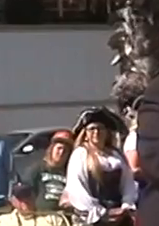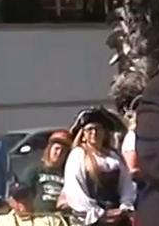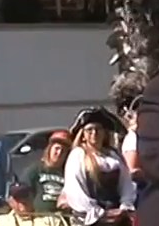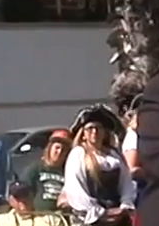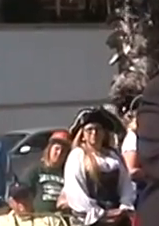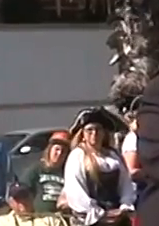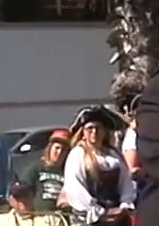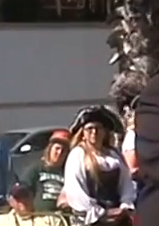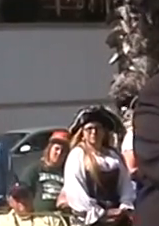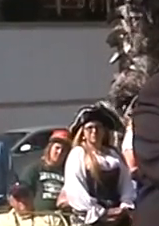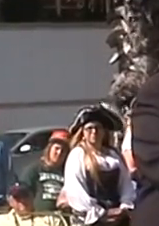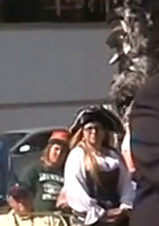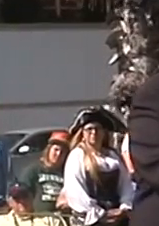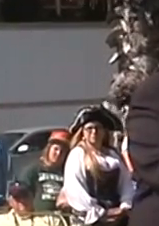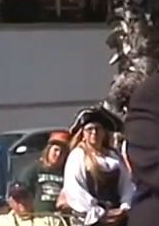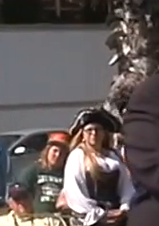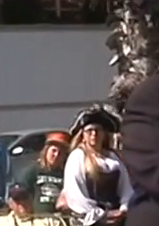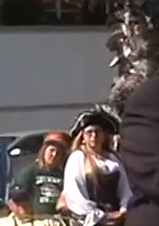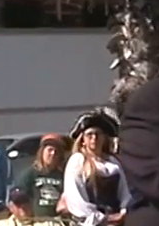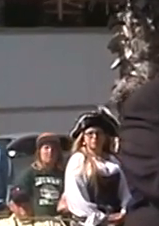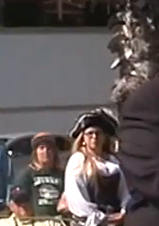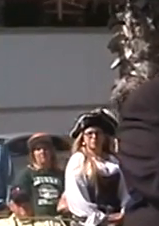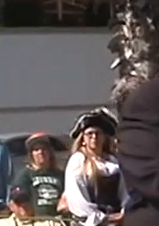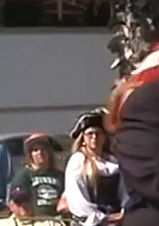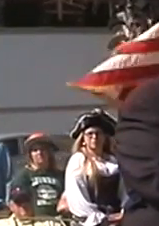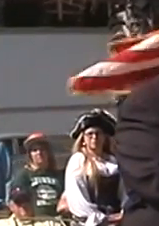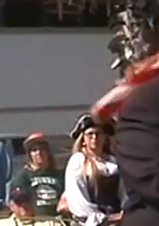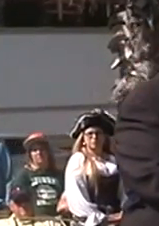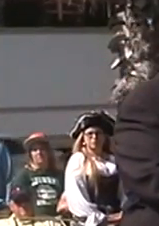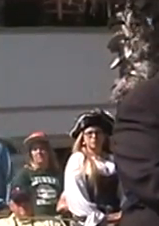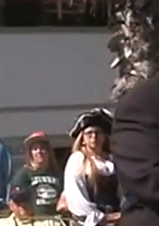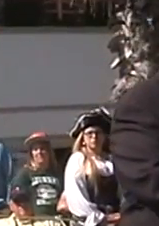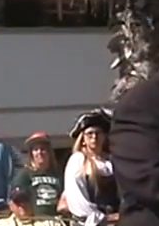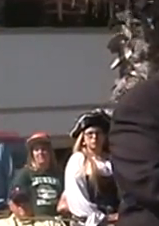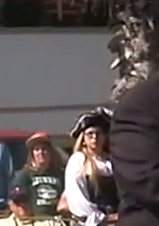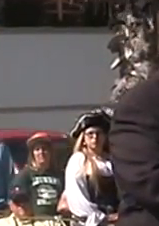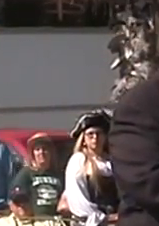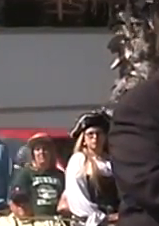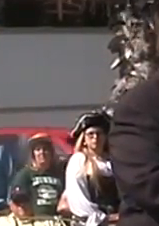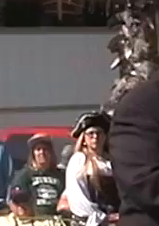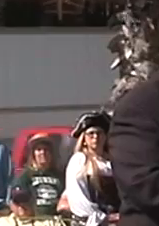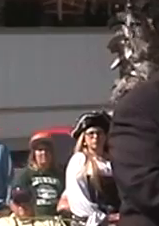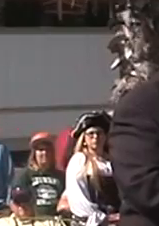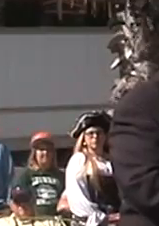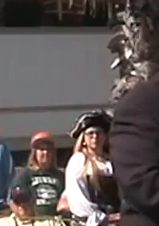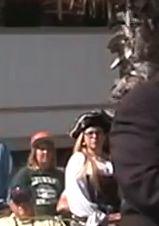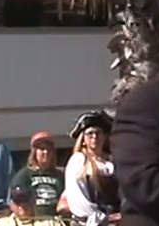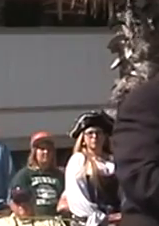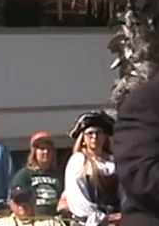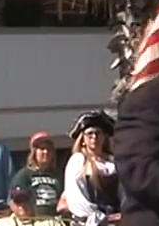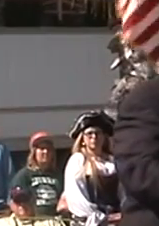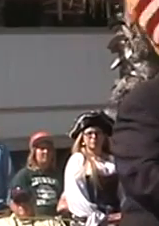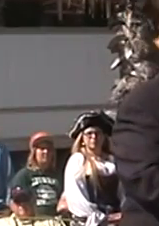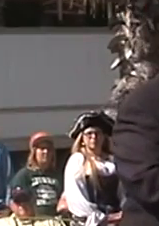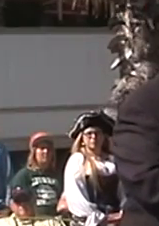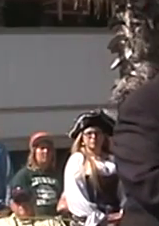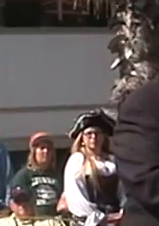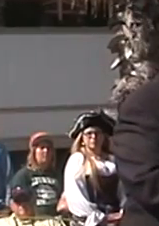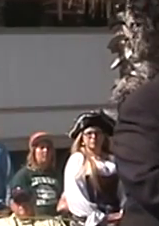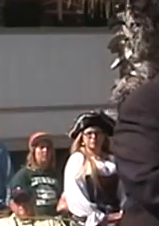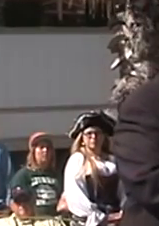during his time in the island, he founded the first permanent settlement called Caparra in the city of